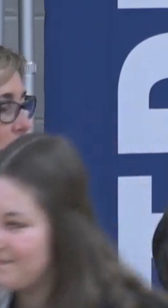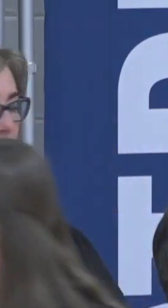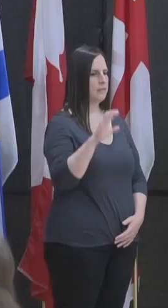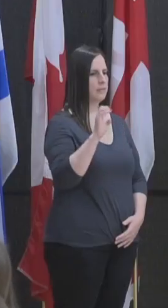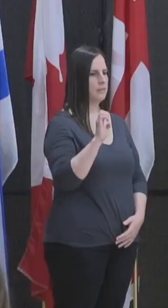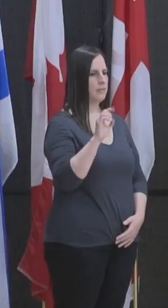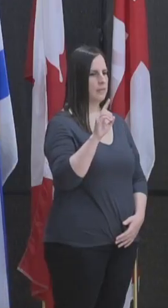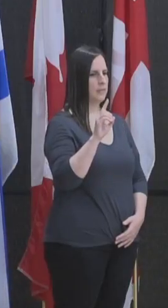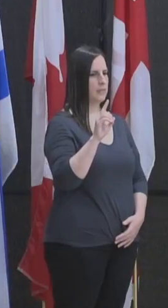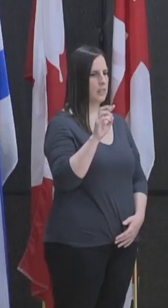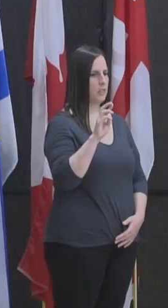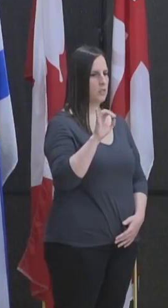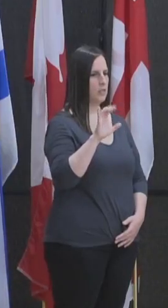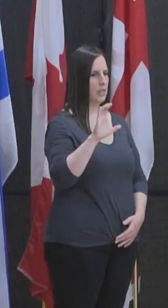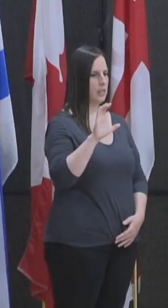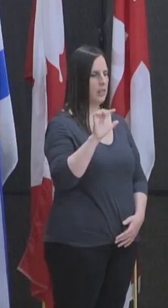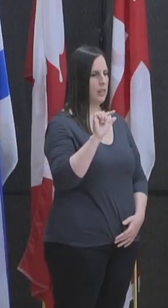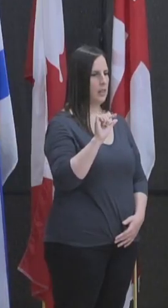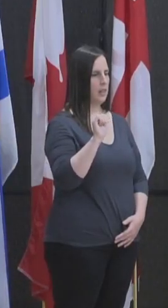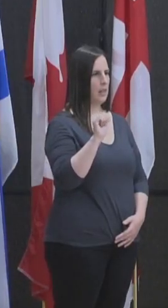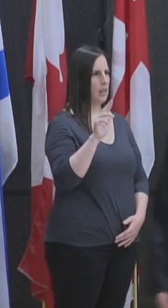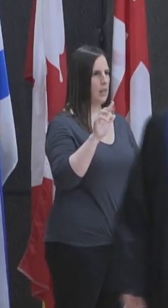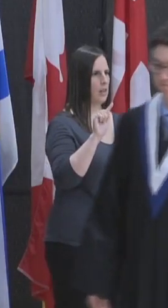Cedric Gautreau.